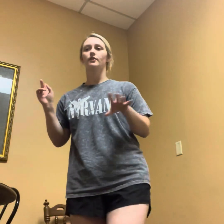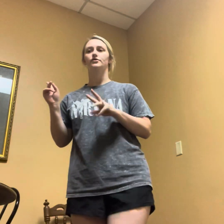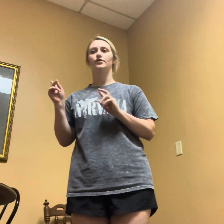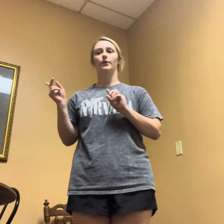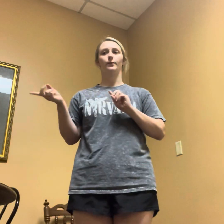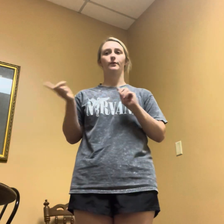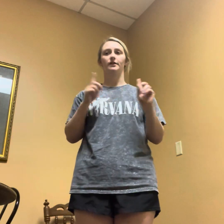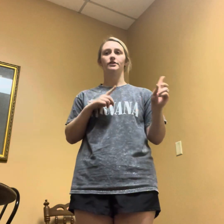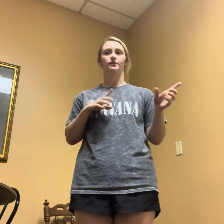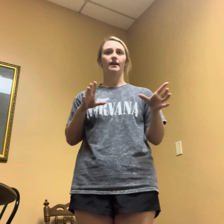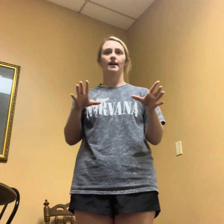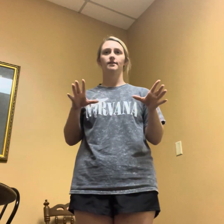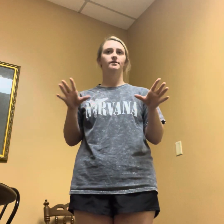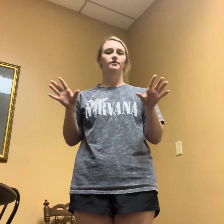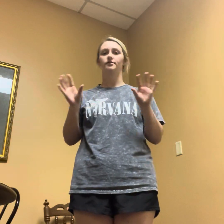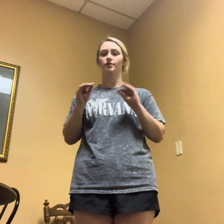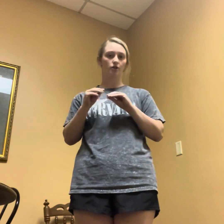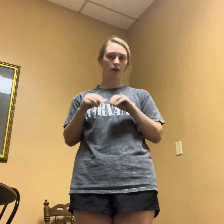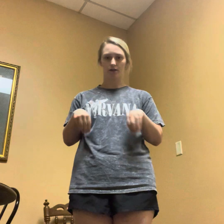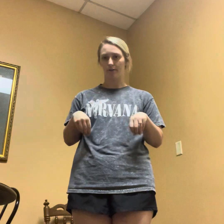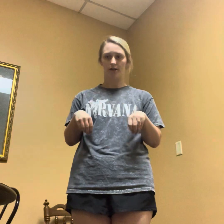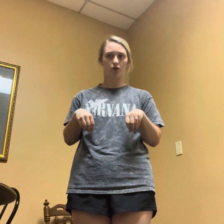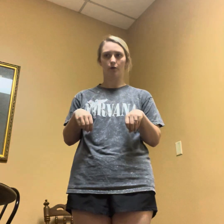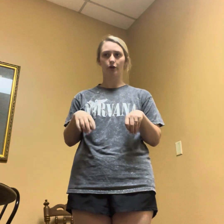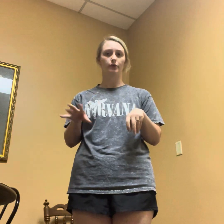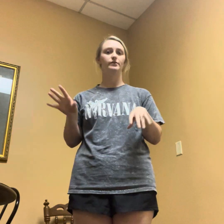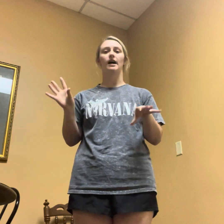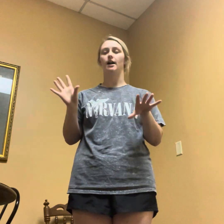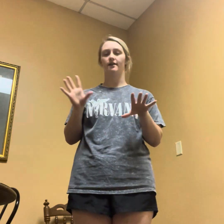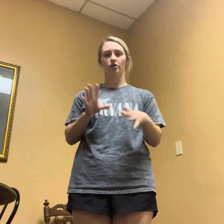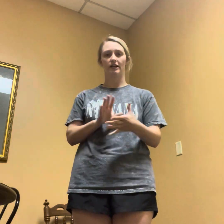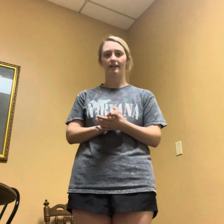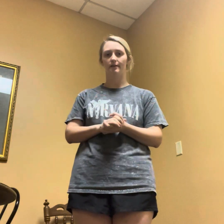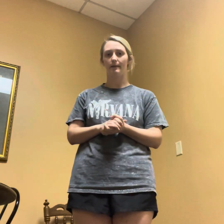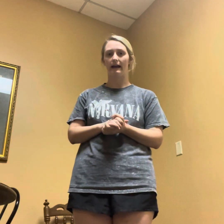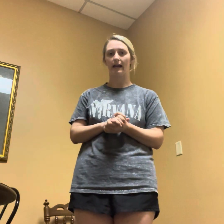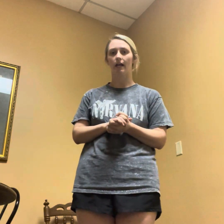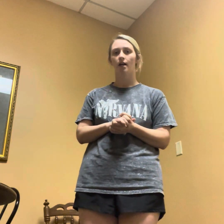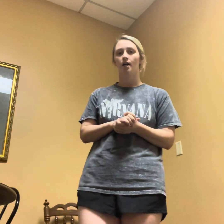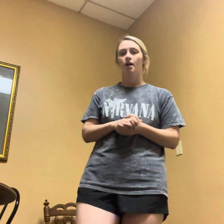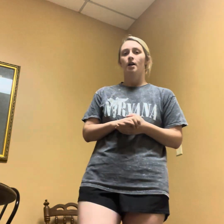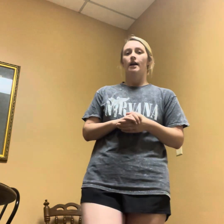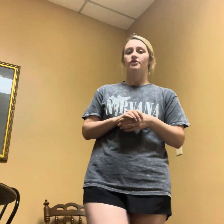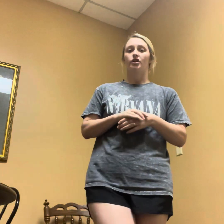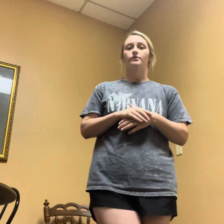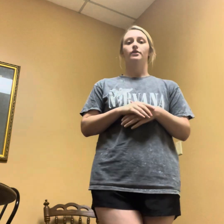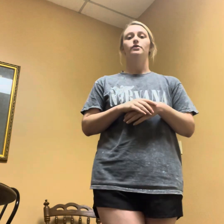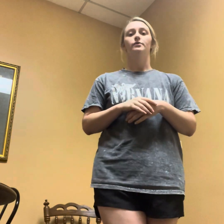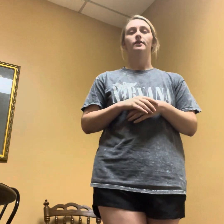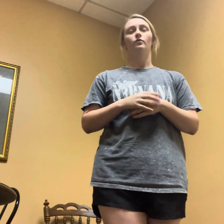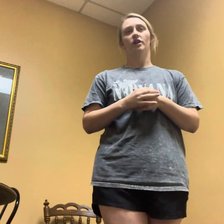So when we do that, you're not going to pick your own groups. I have already had them made and chosen who's in what